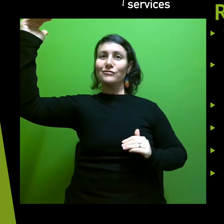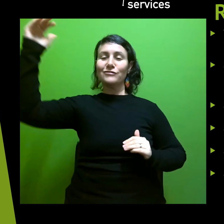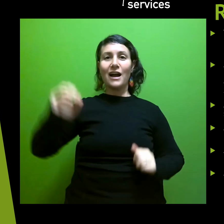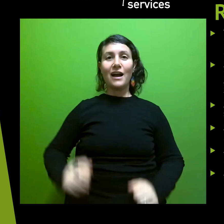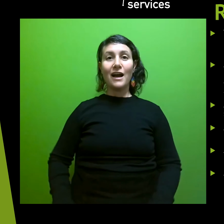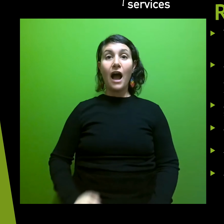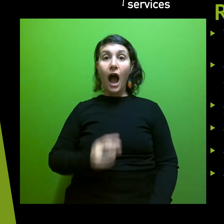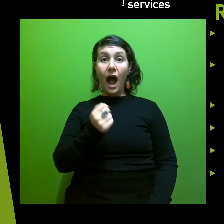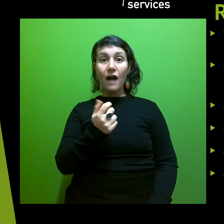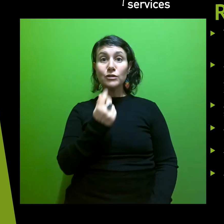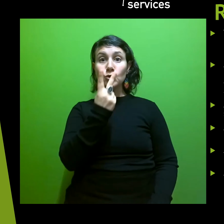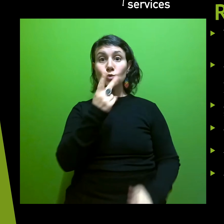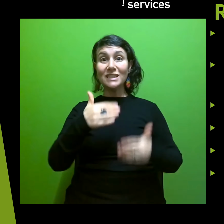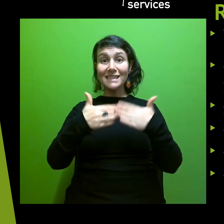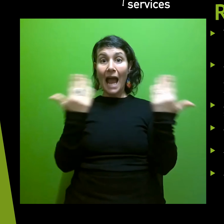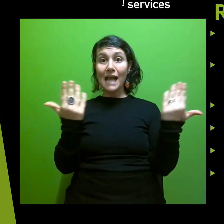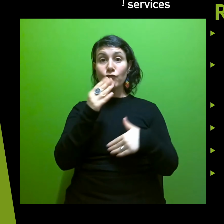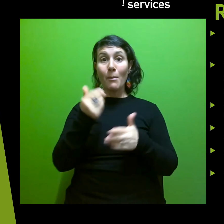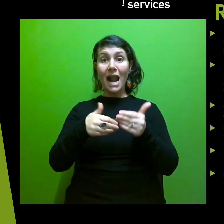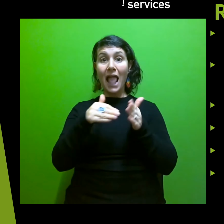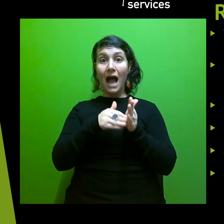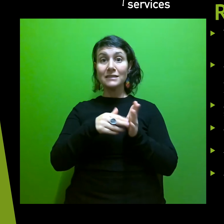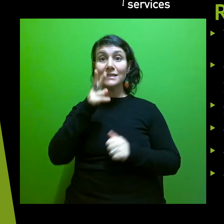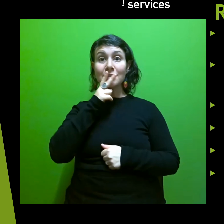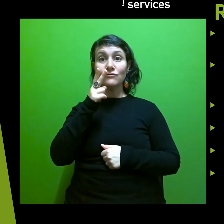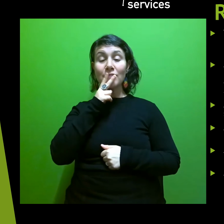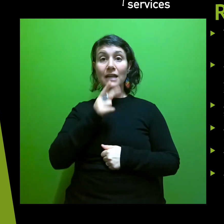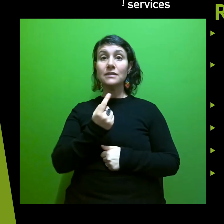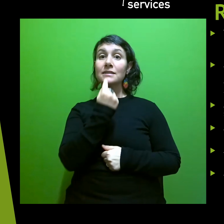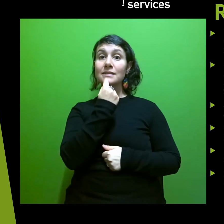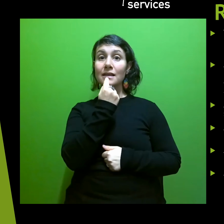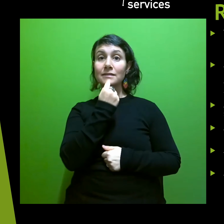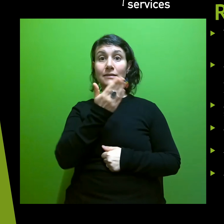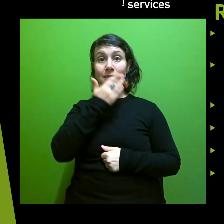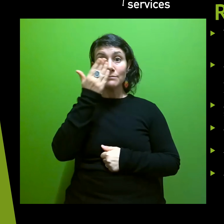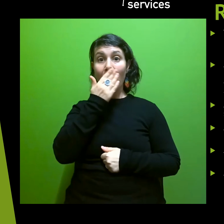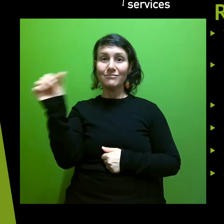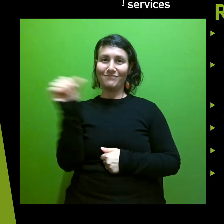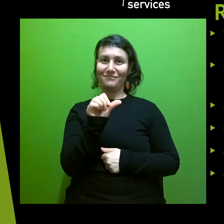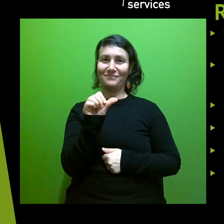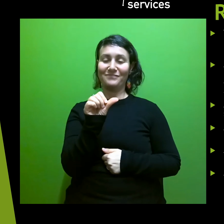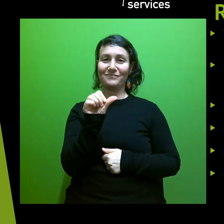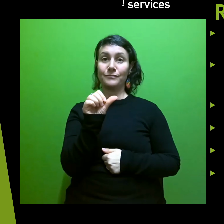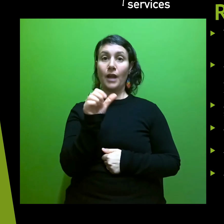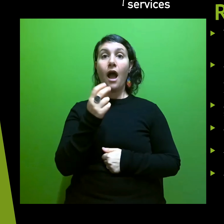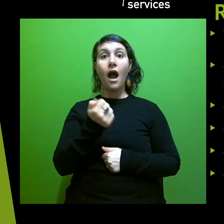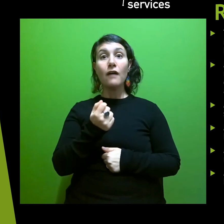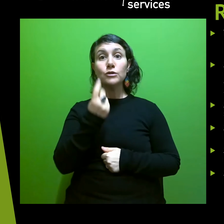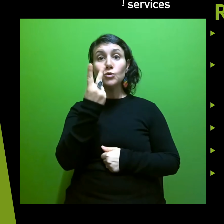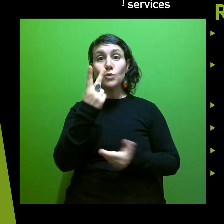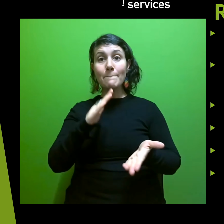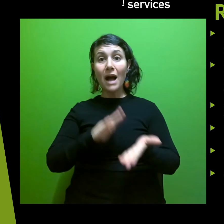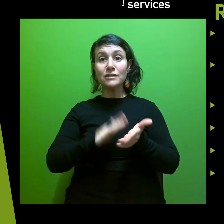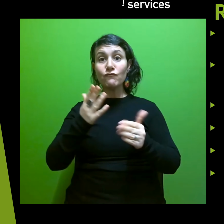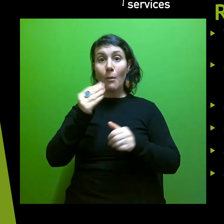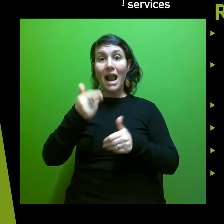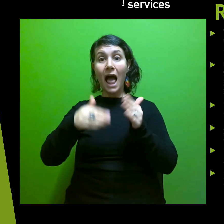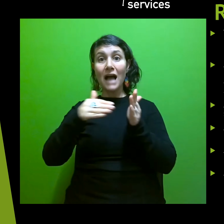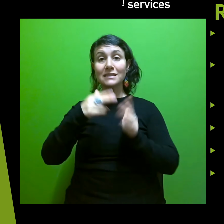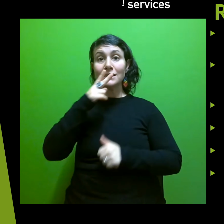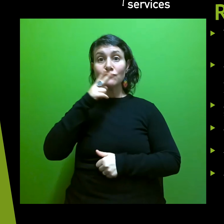After 2 days, your sense of smell and taste start to return. After 2 months, blood flow to